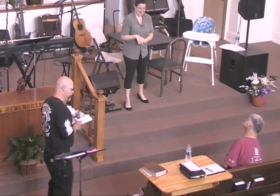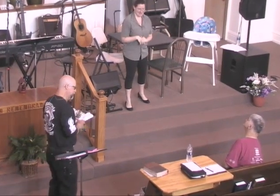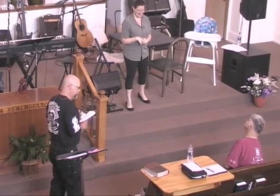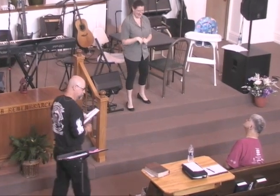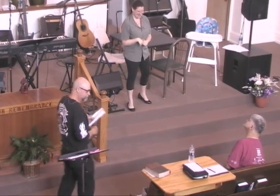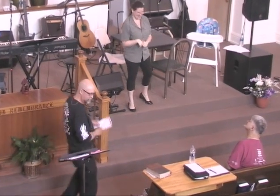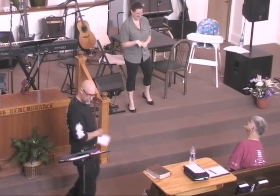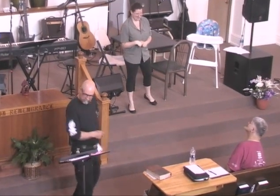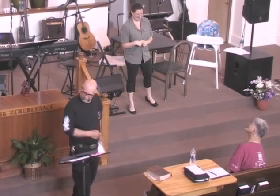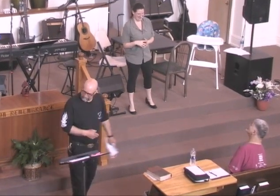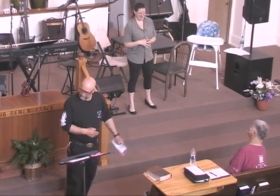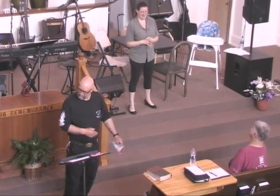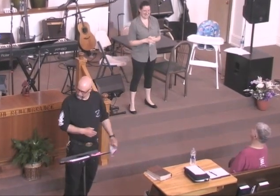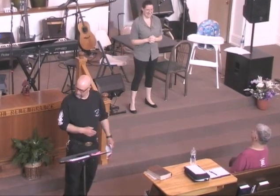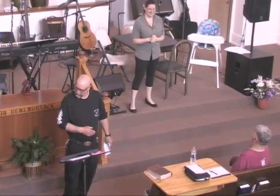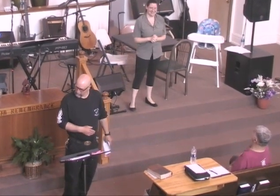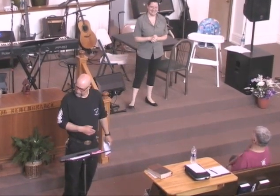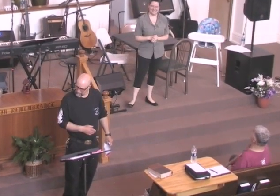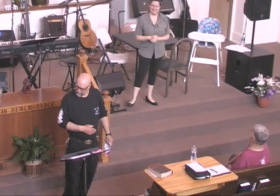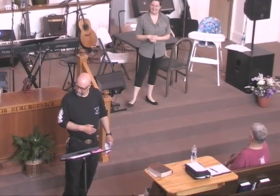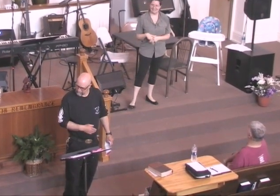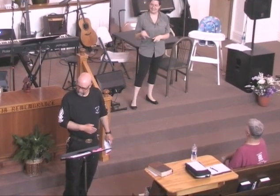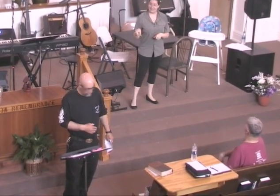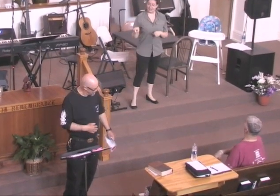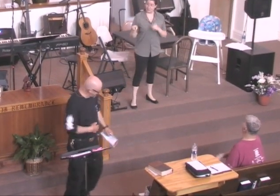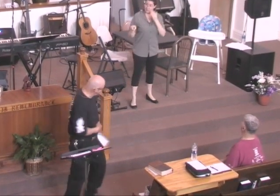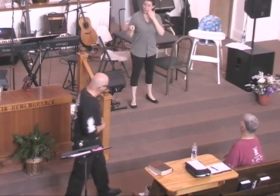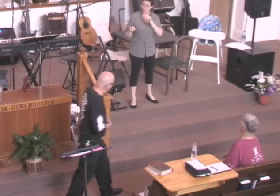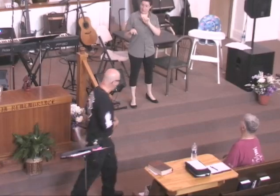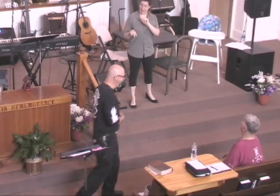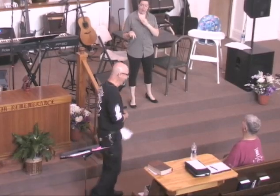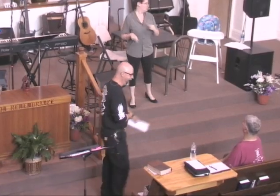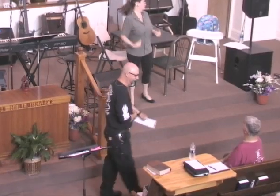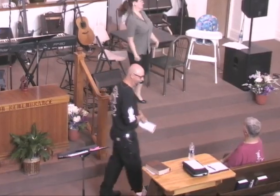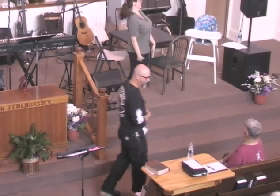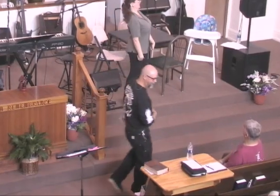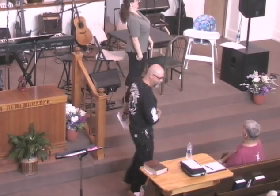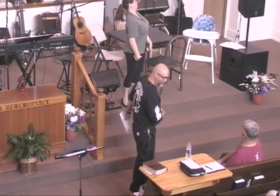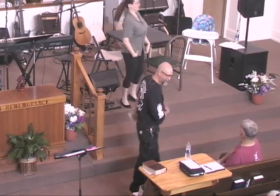Oh, well. Do I even know how to tangle? No, okay.